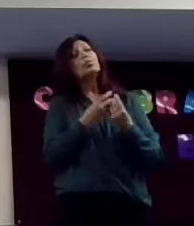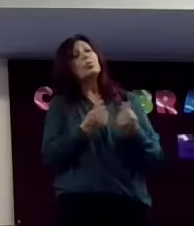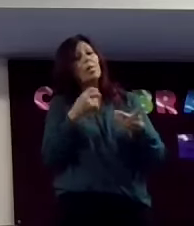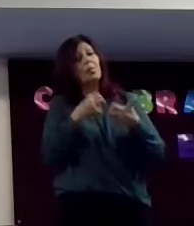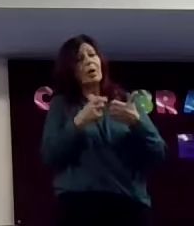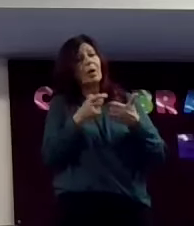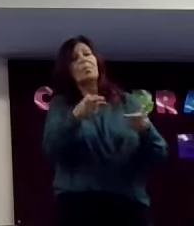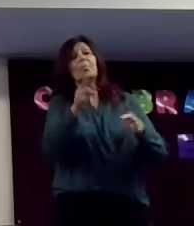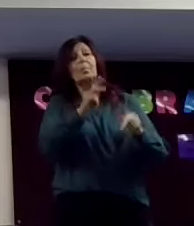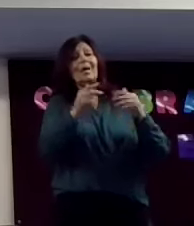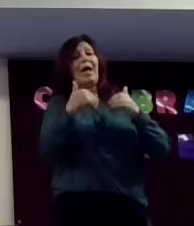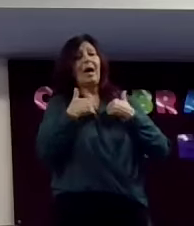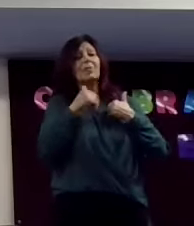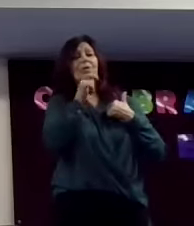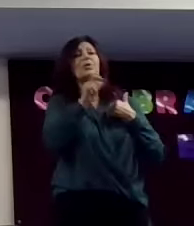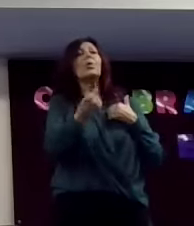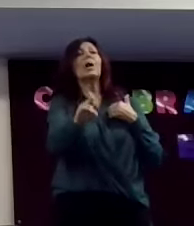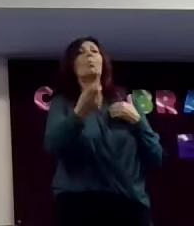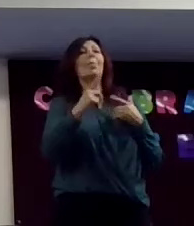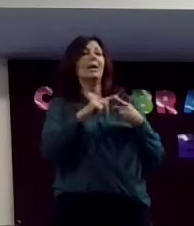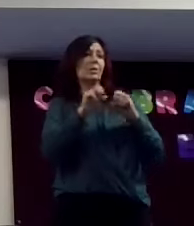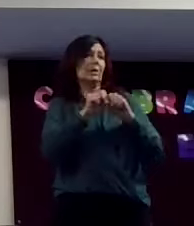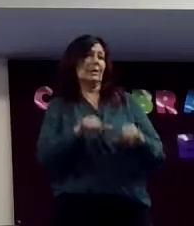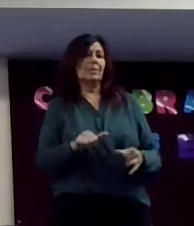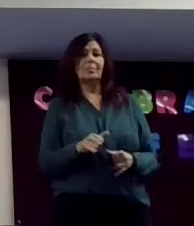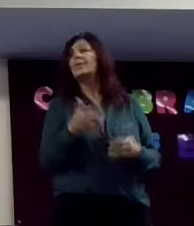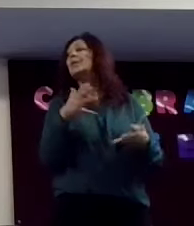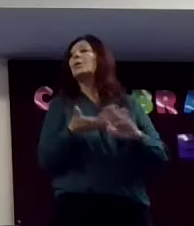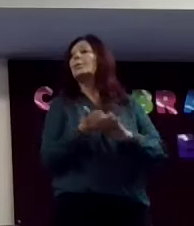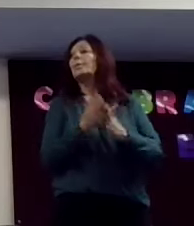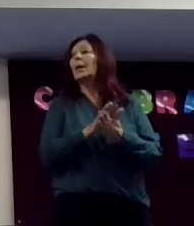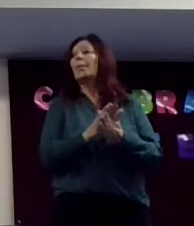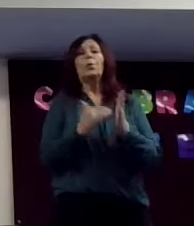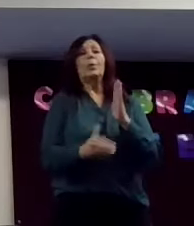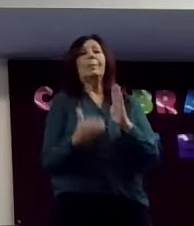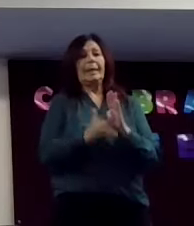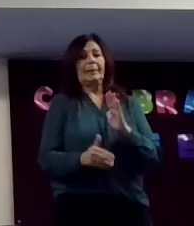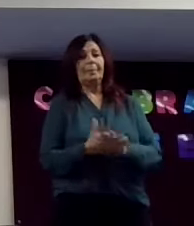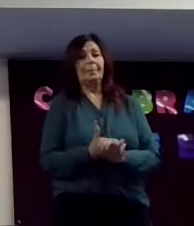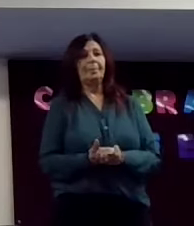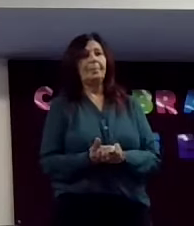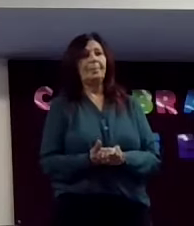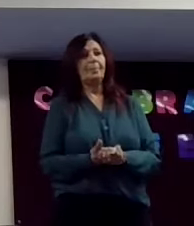problems that people have so that they don't come back into the system. They don't become repeat offenders.